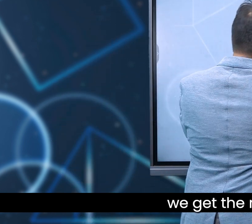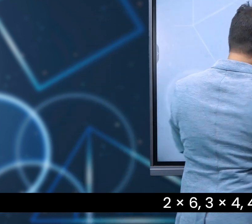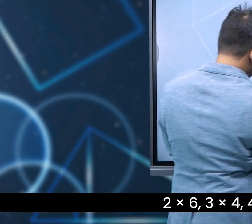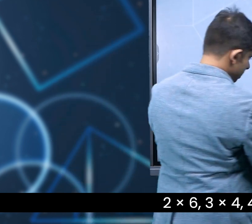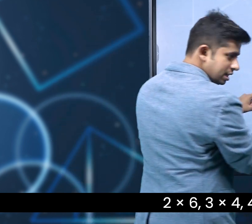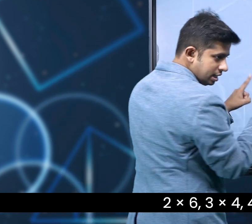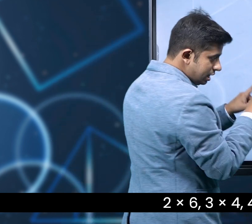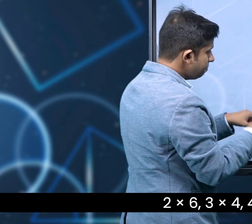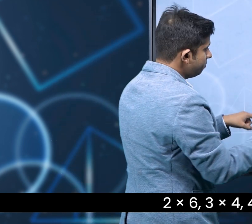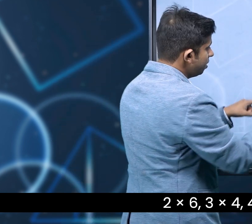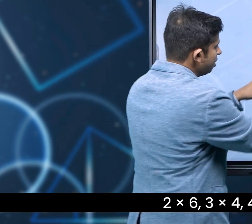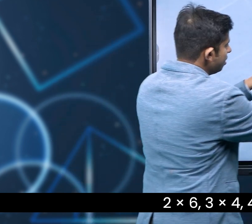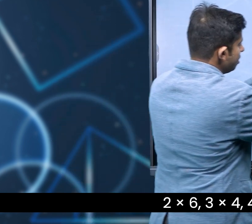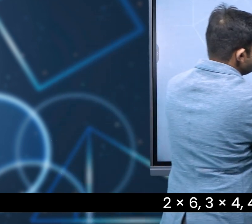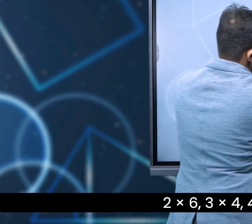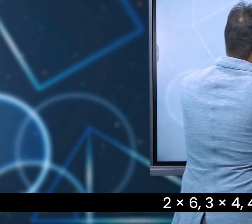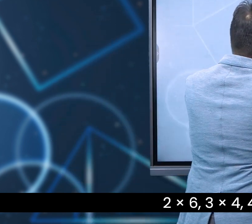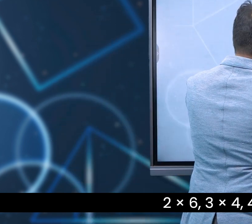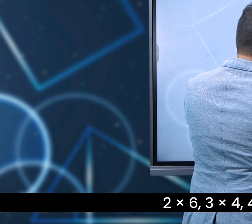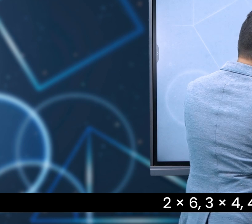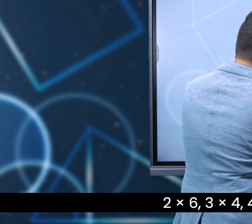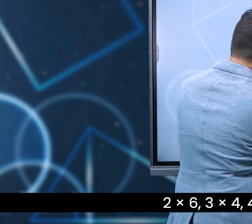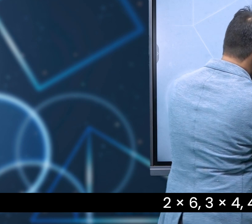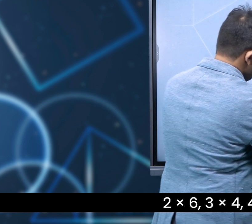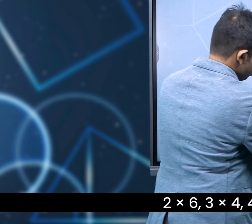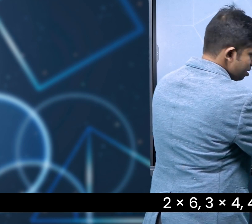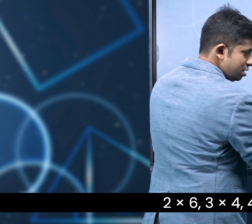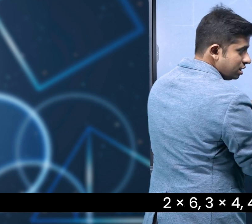2 into 6, 3 into 4,